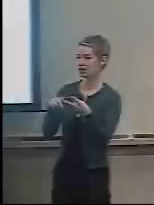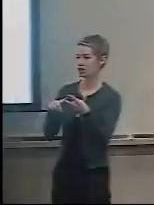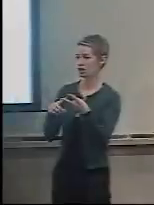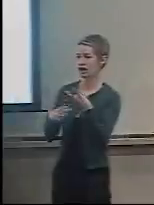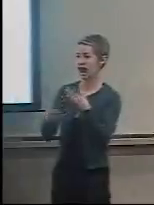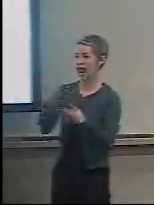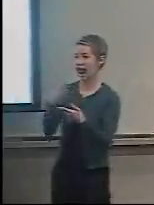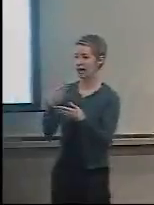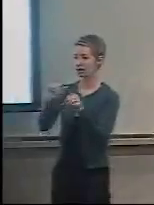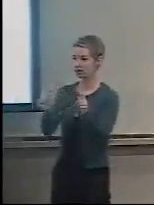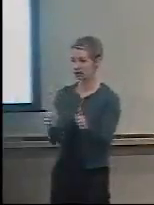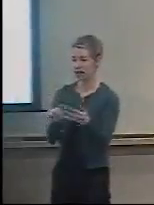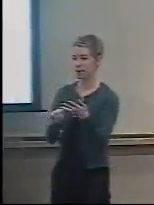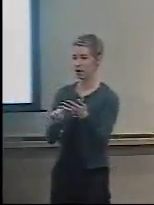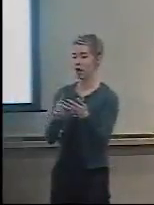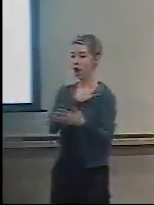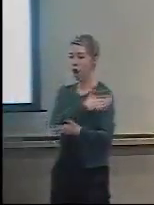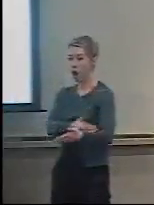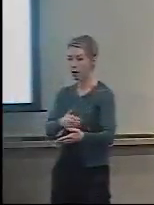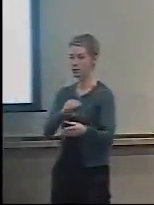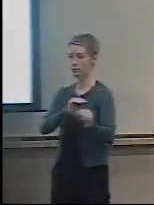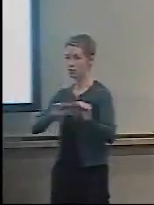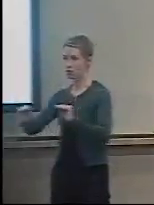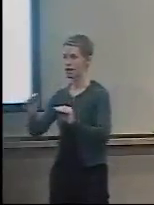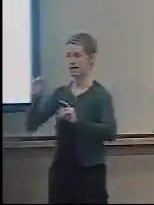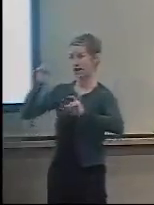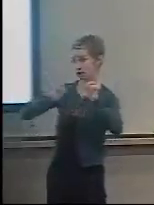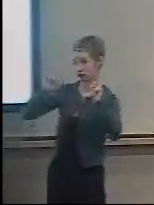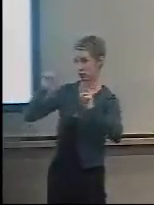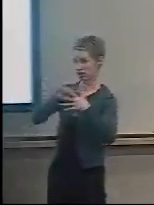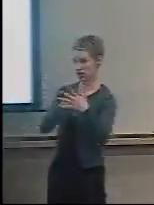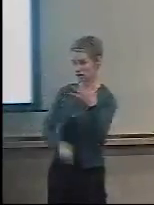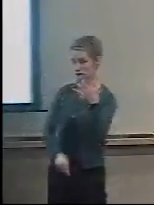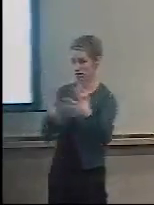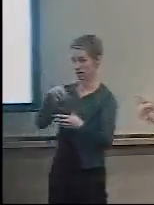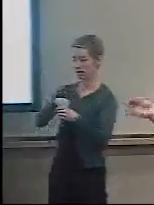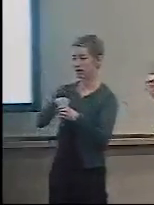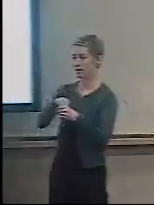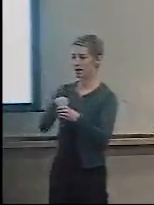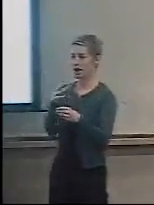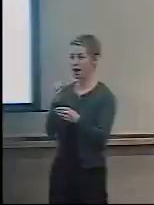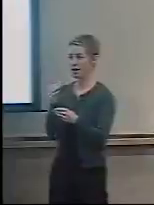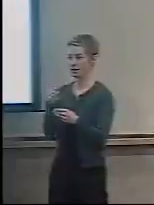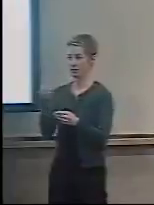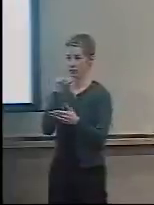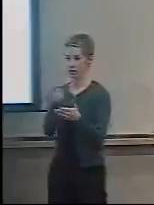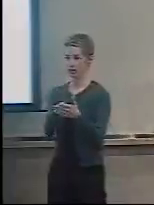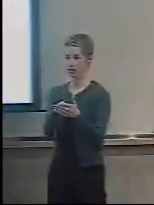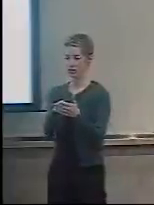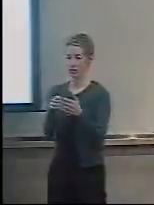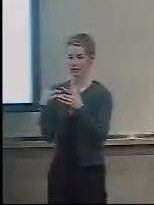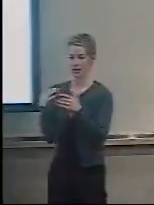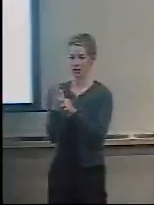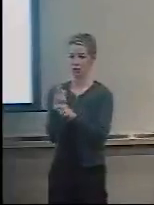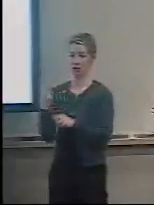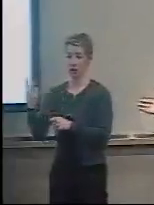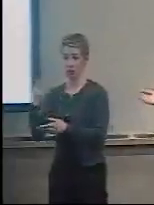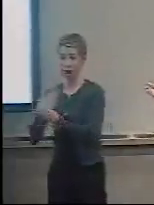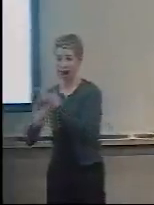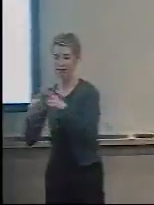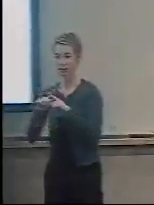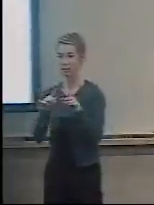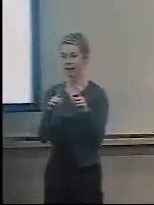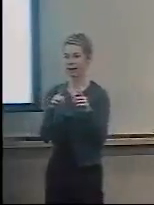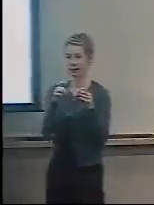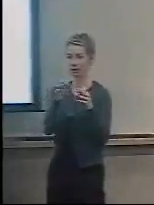and arms and movement and facial expressions. And as you can see, it's usually used with 2 hands, although she can